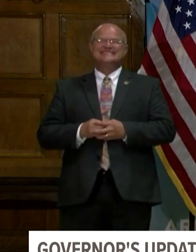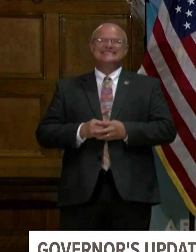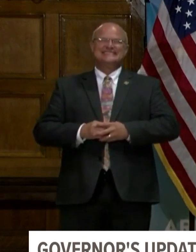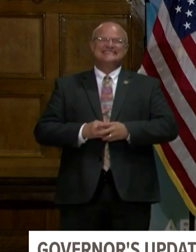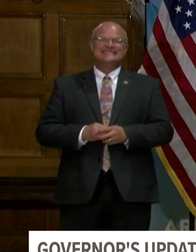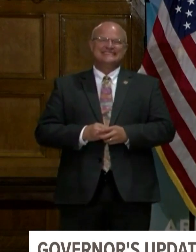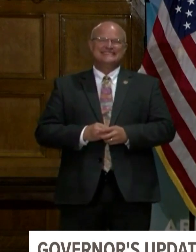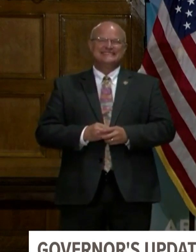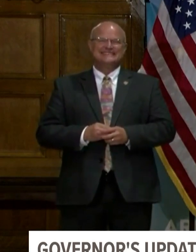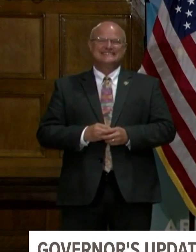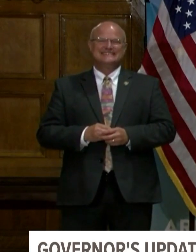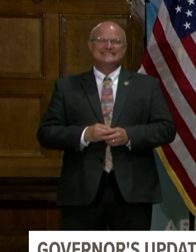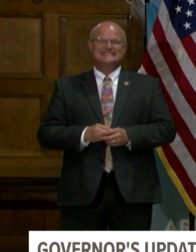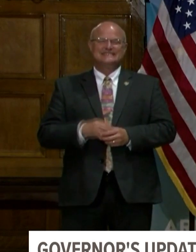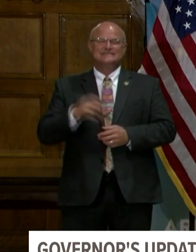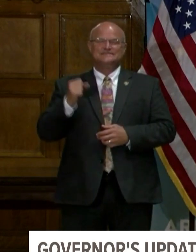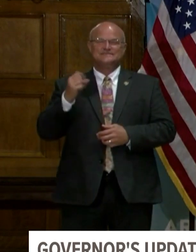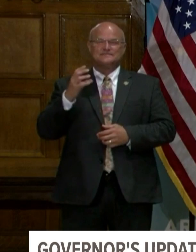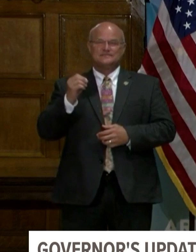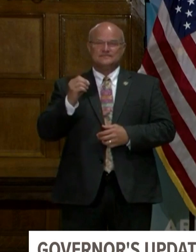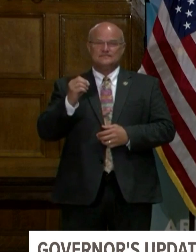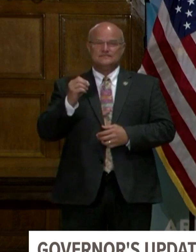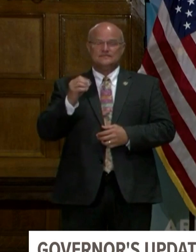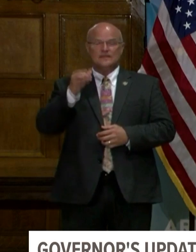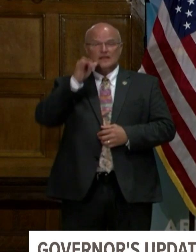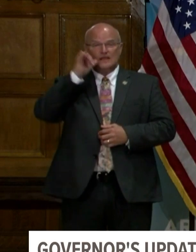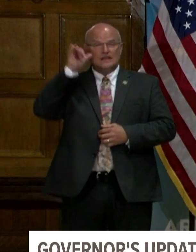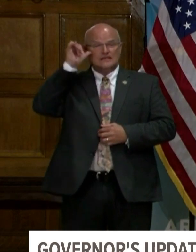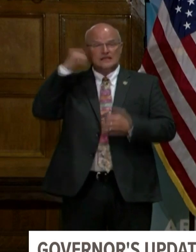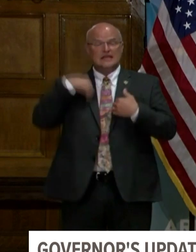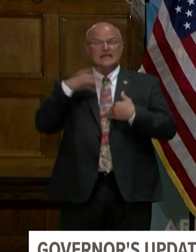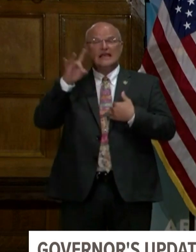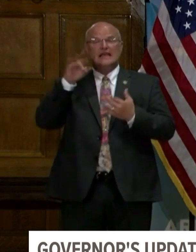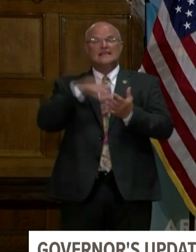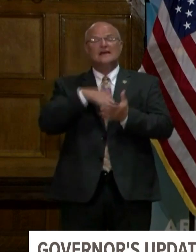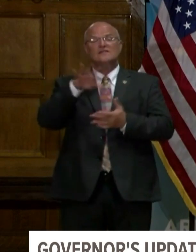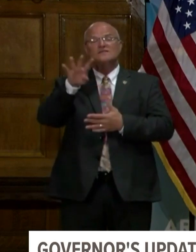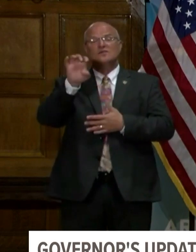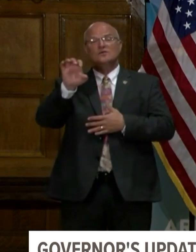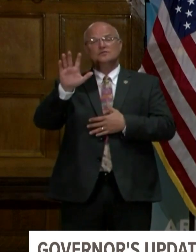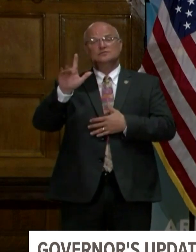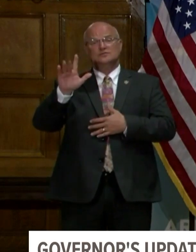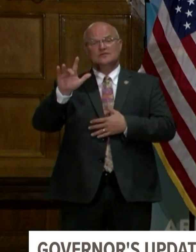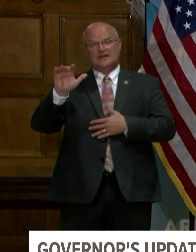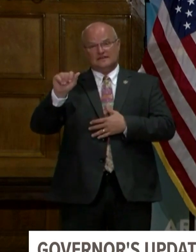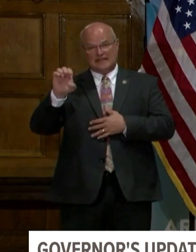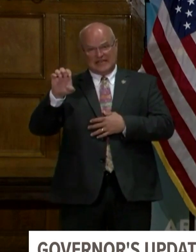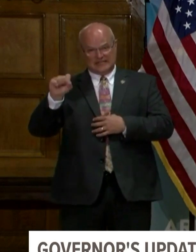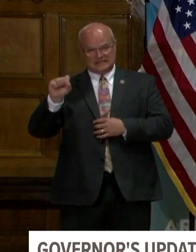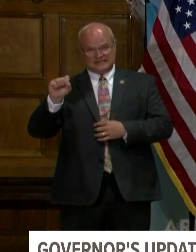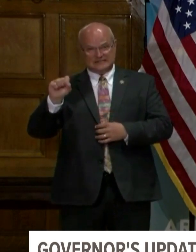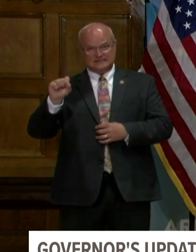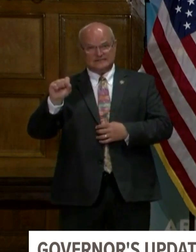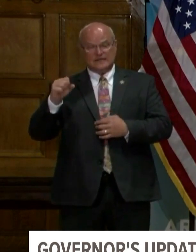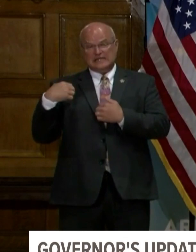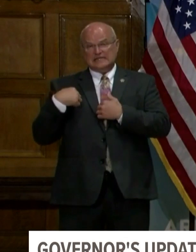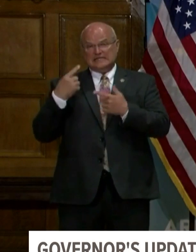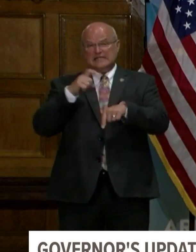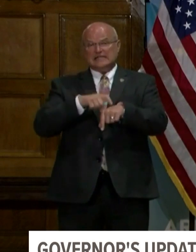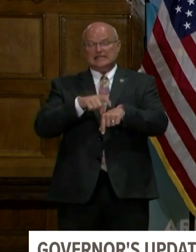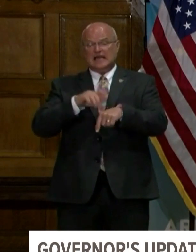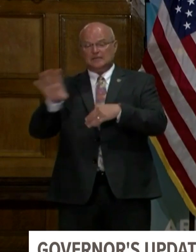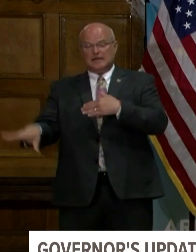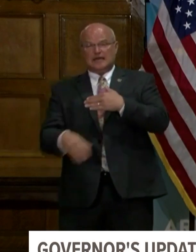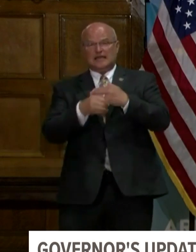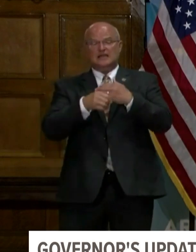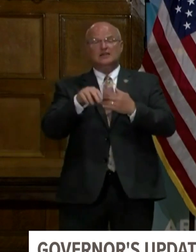Baker. So yesterday we had 8,425 cases, and since then we've had